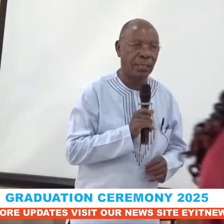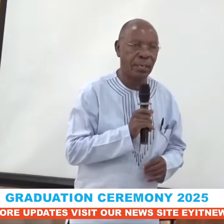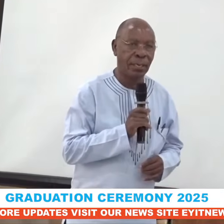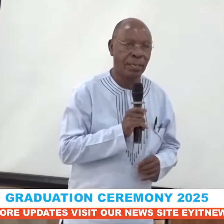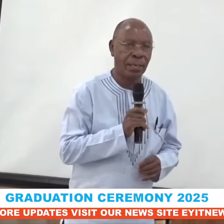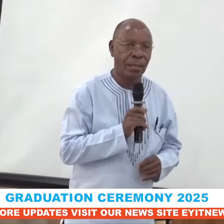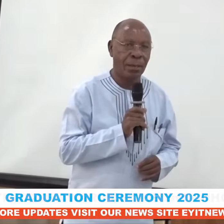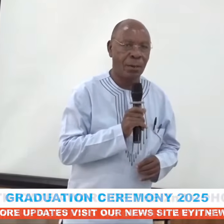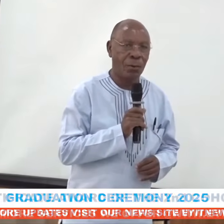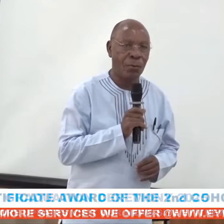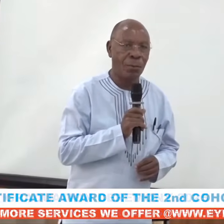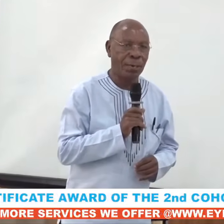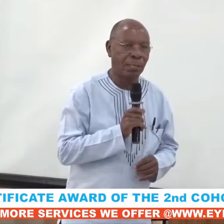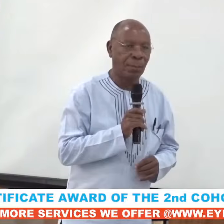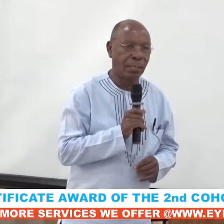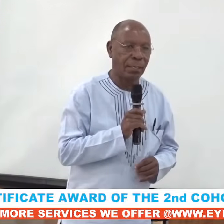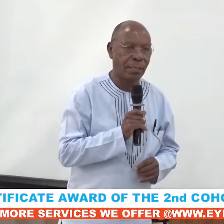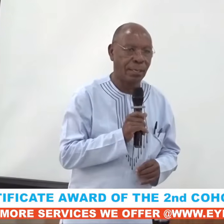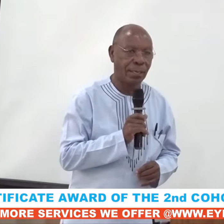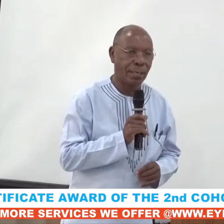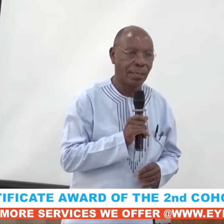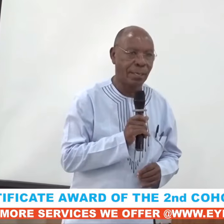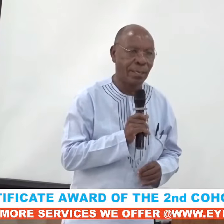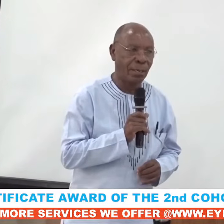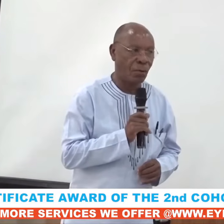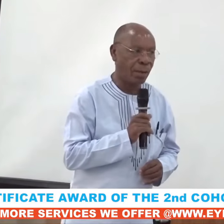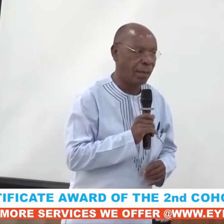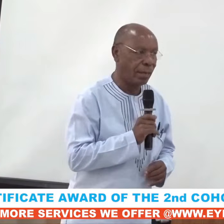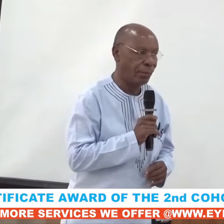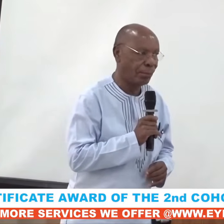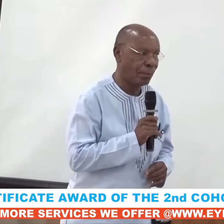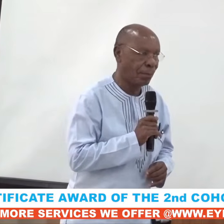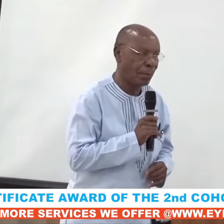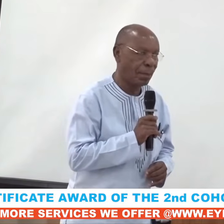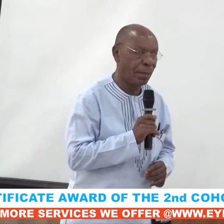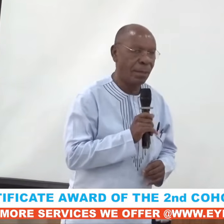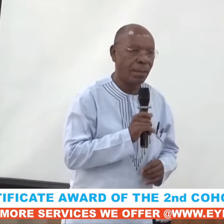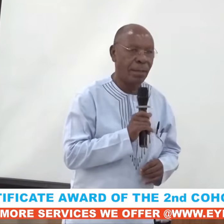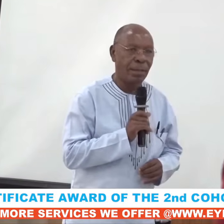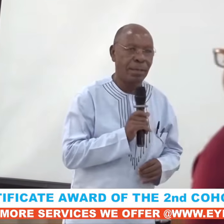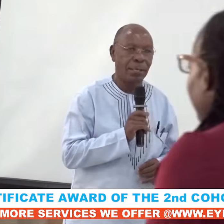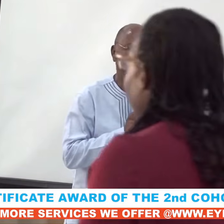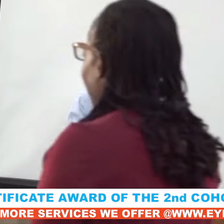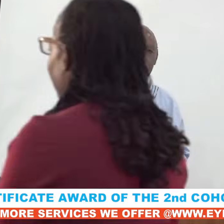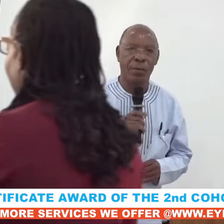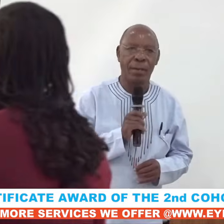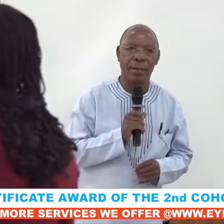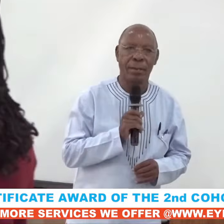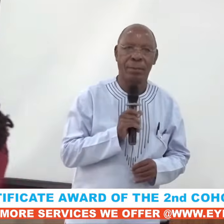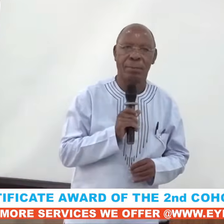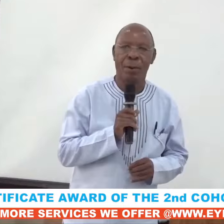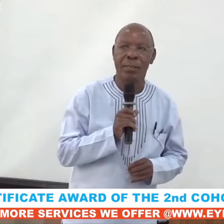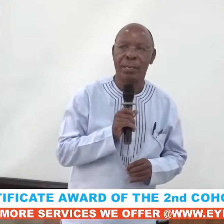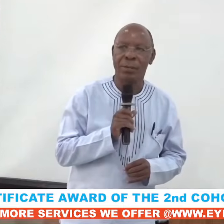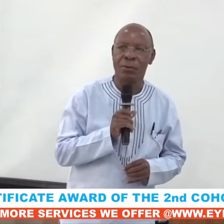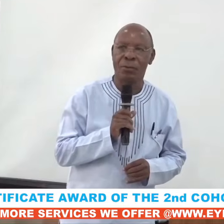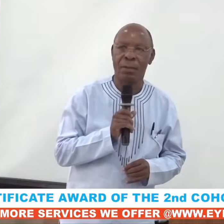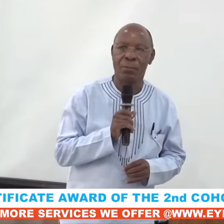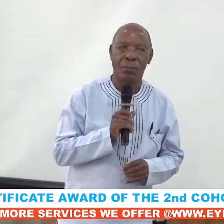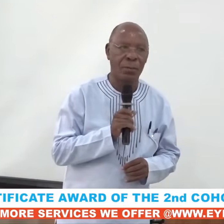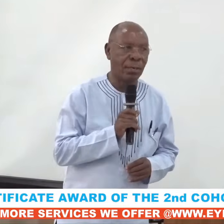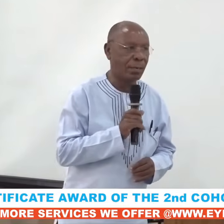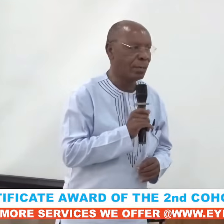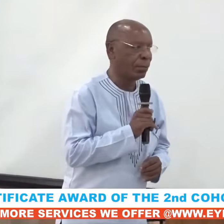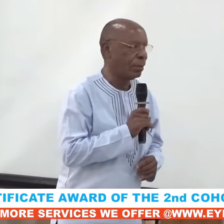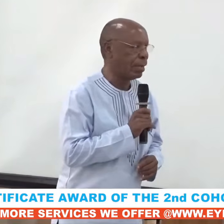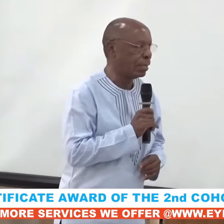community who participated in the training. In a special way, Mountains of the